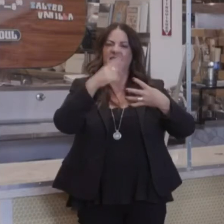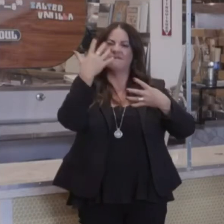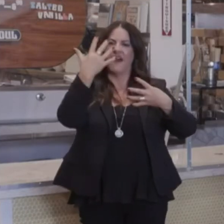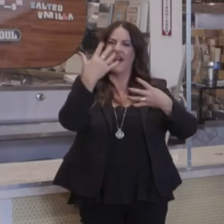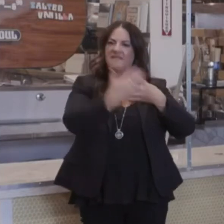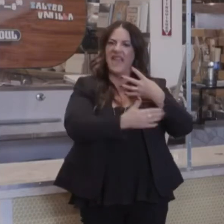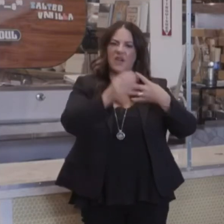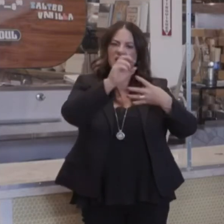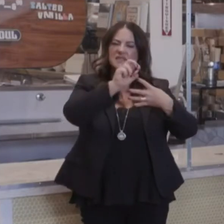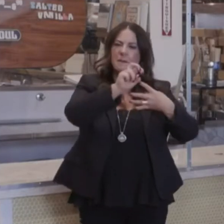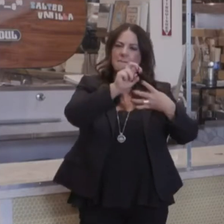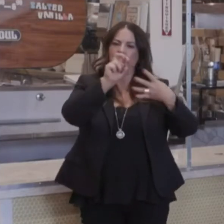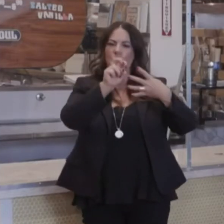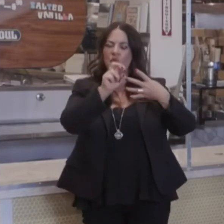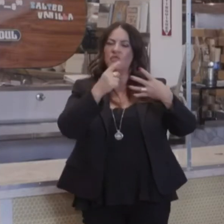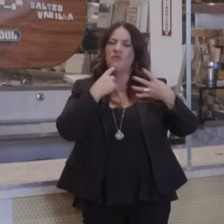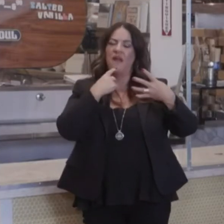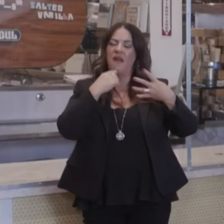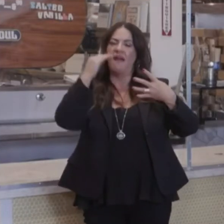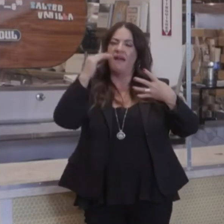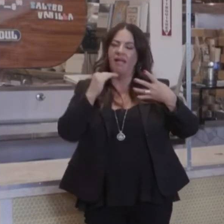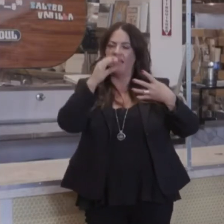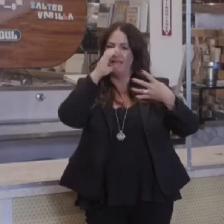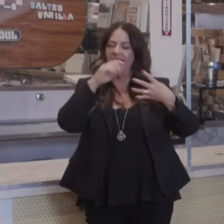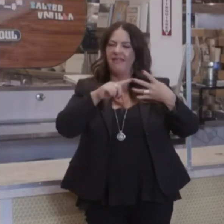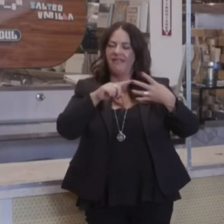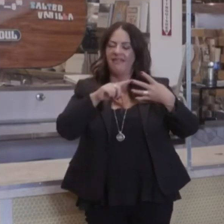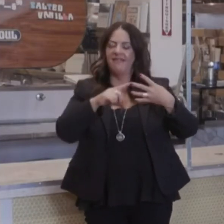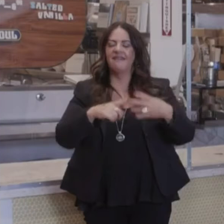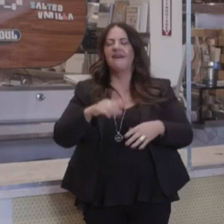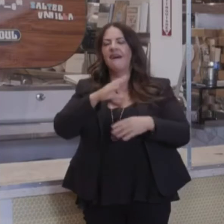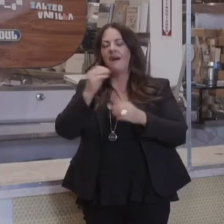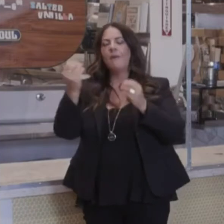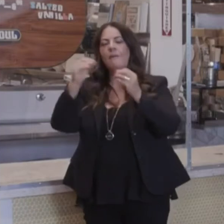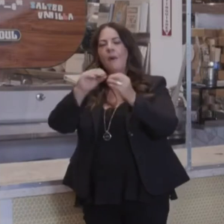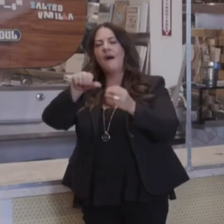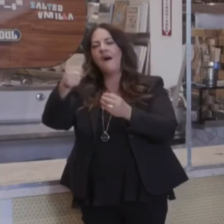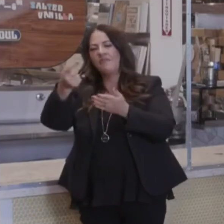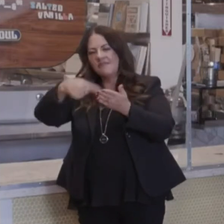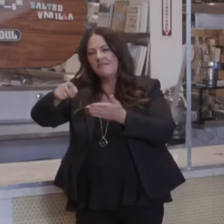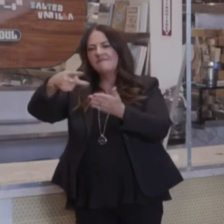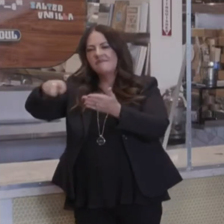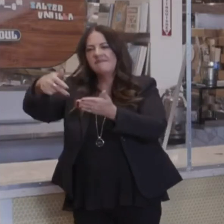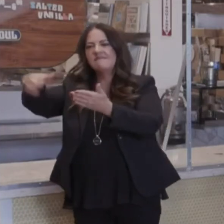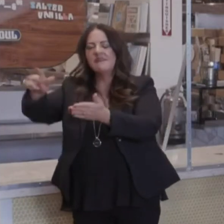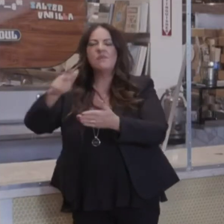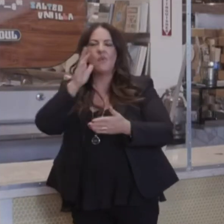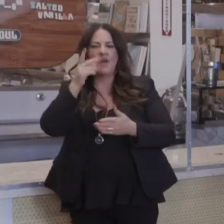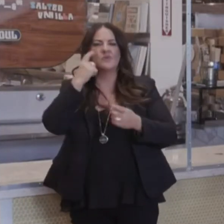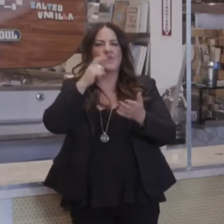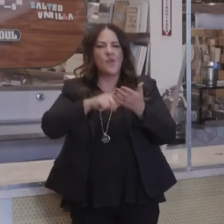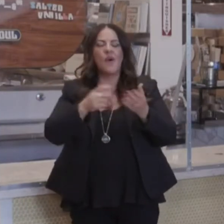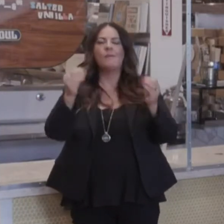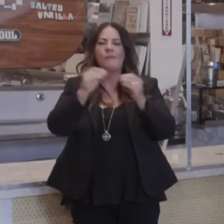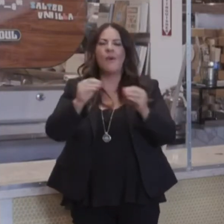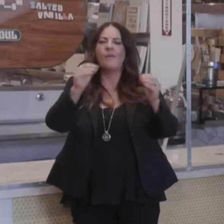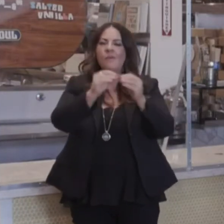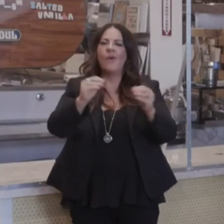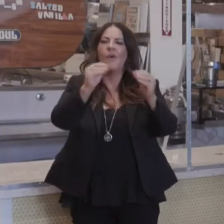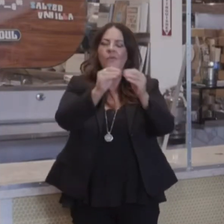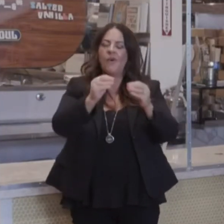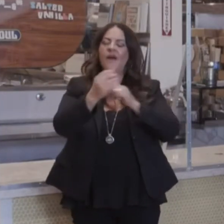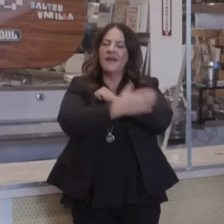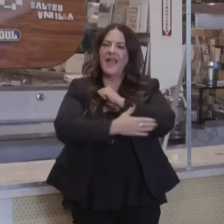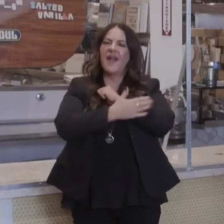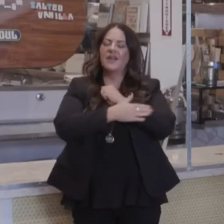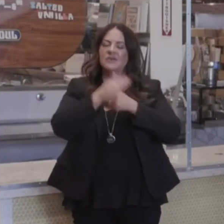counties that likely will be pulling out a week later, and even more still in 2 weeks. This is